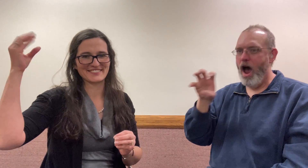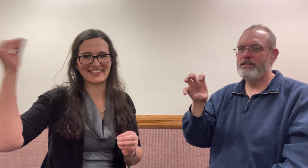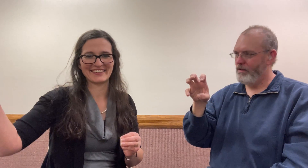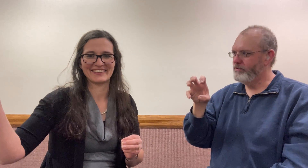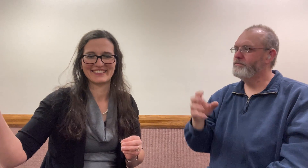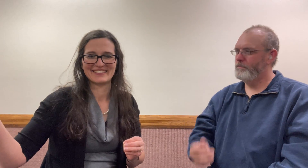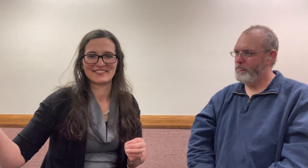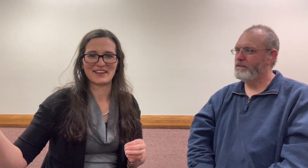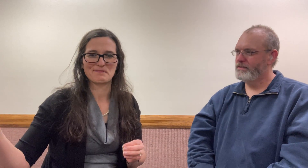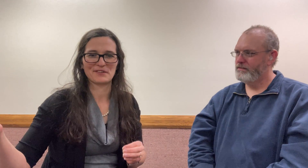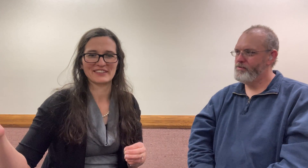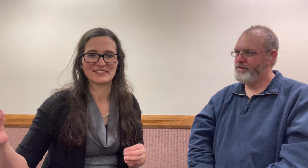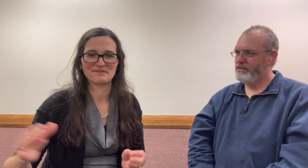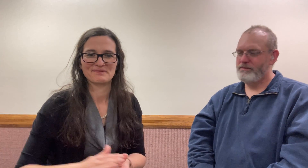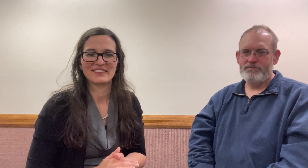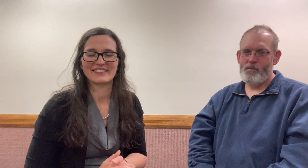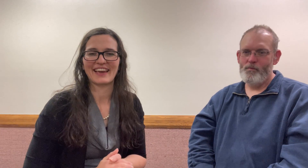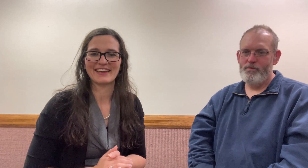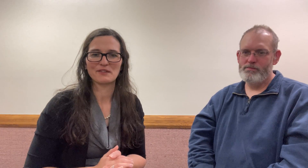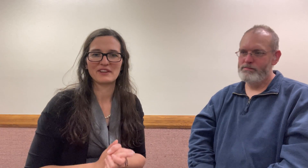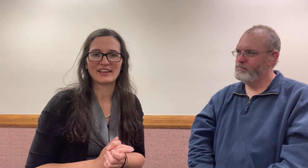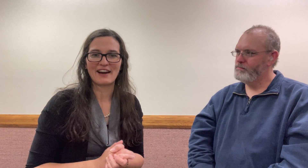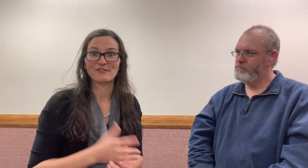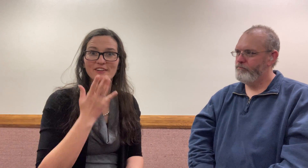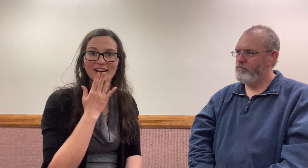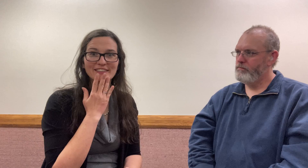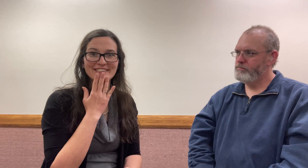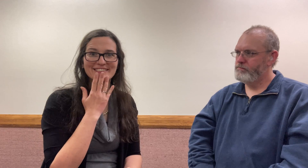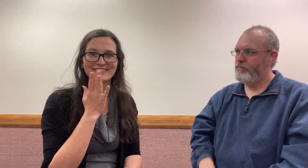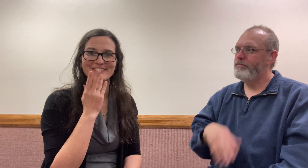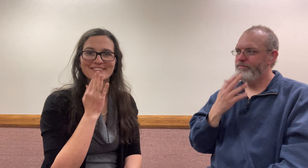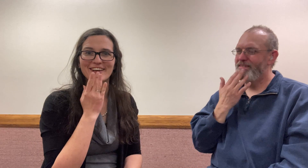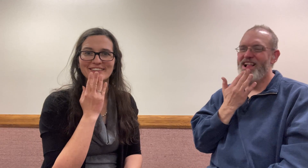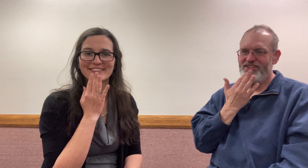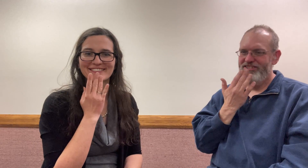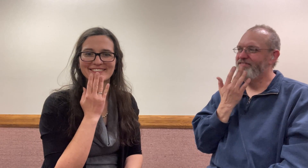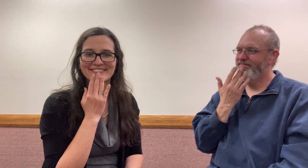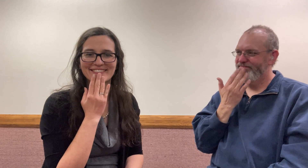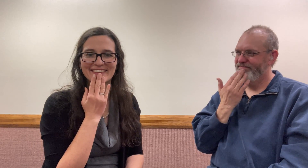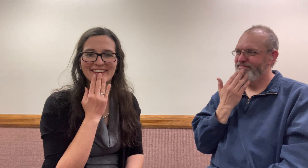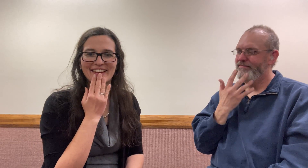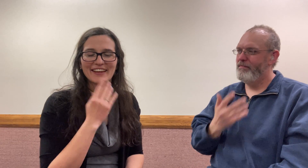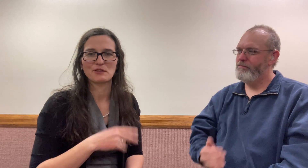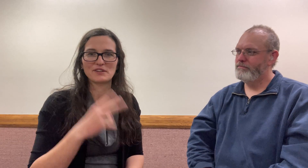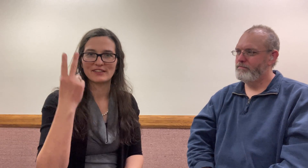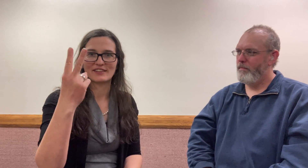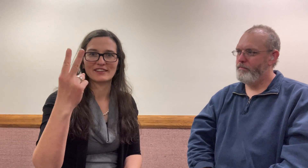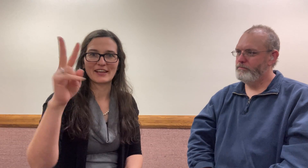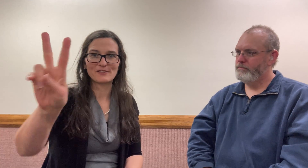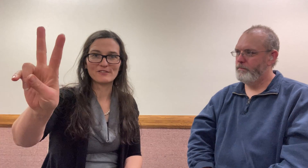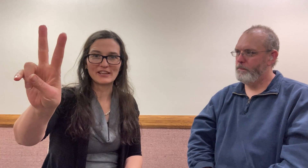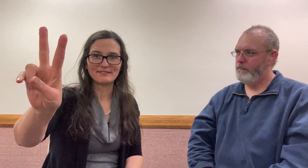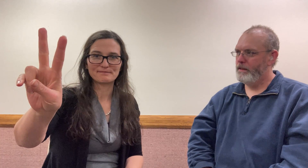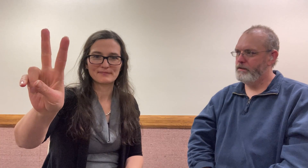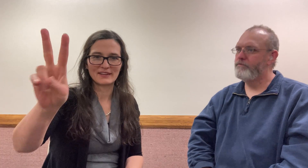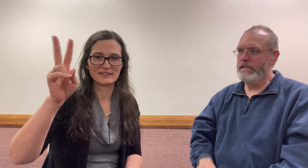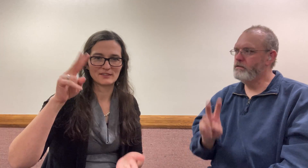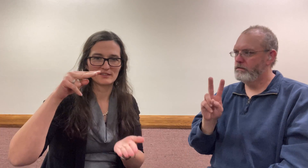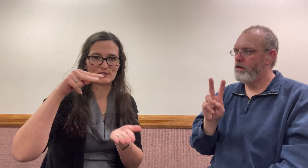Outside. Okay, perfect. Okay, and then we have colors. This is color. And then we did the letter V, and this is